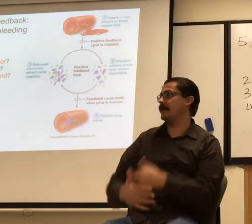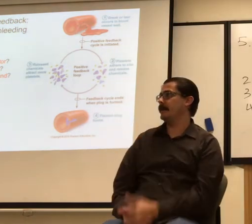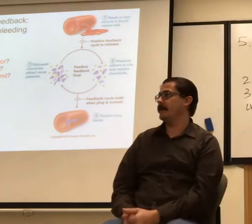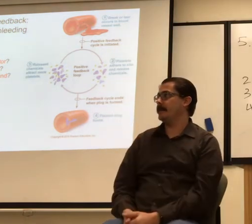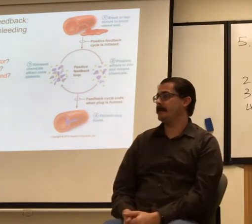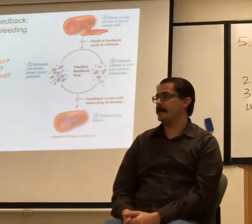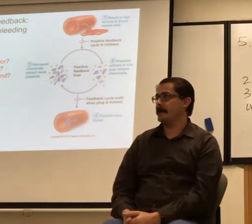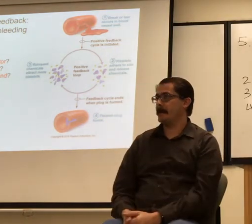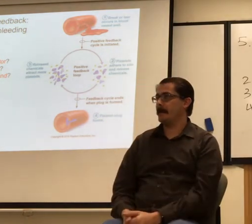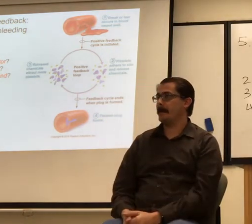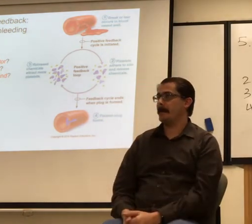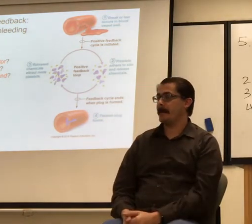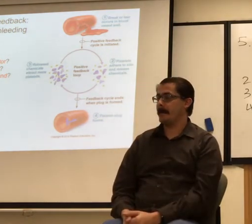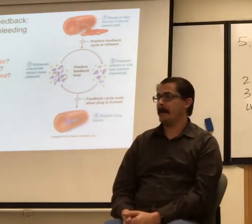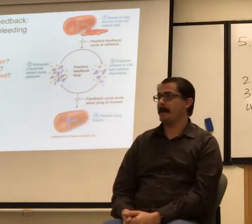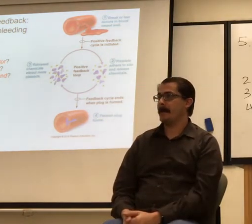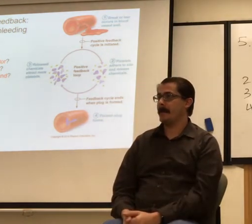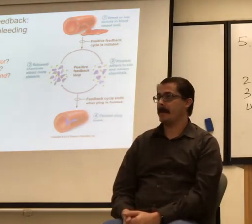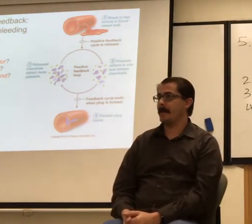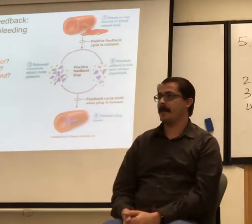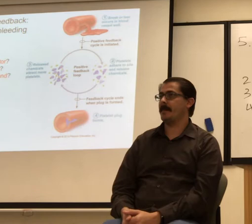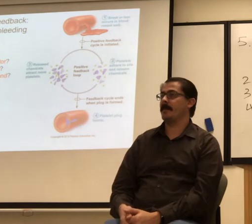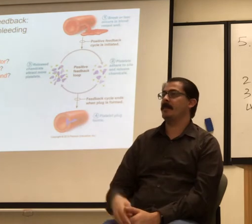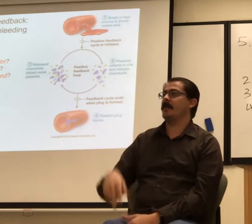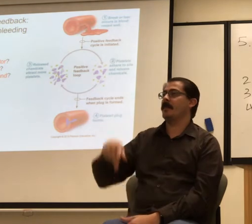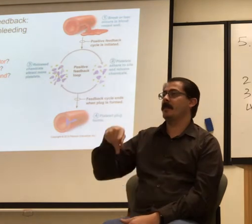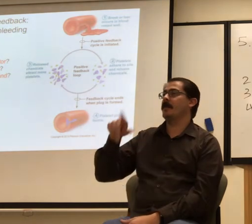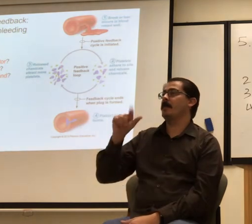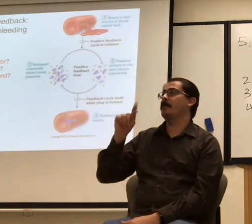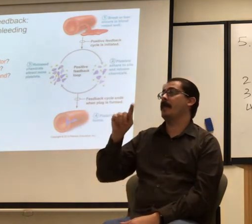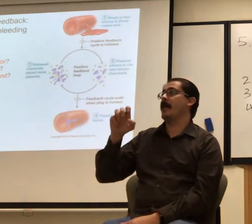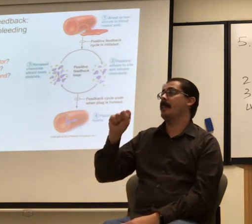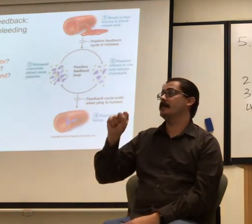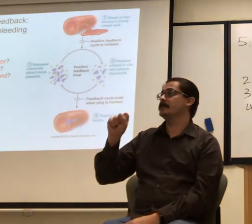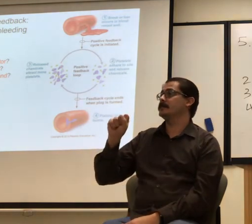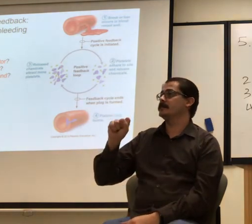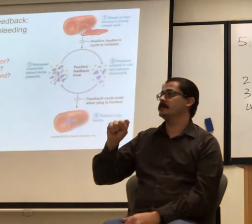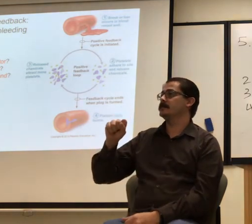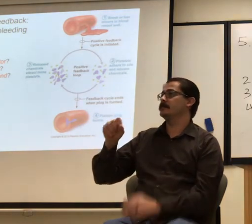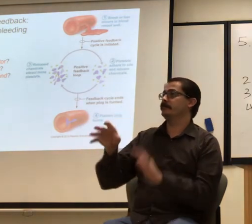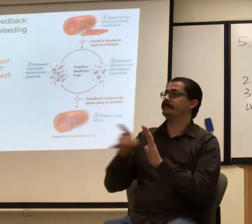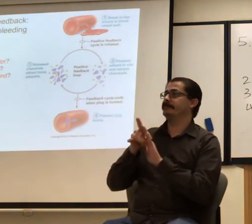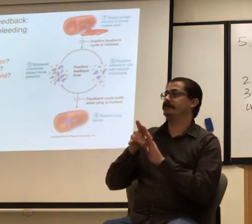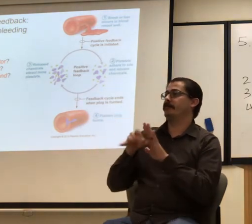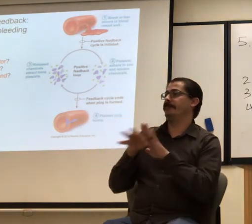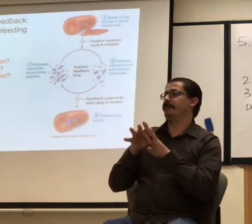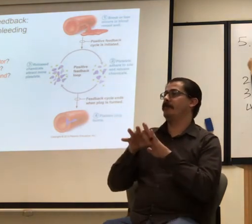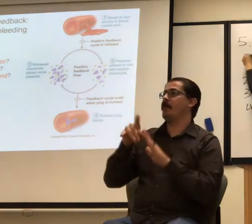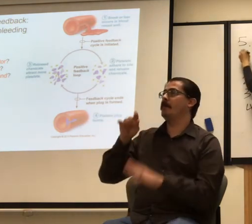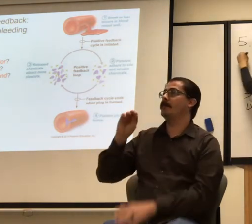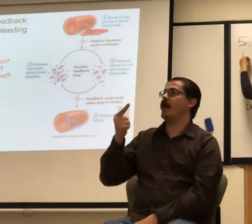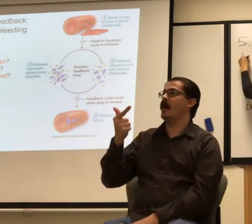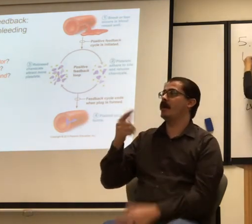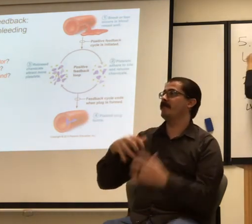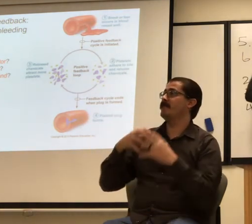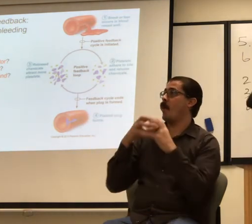Platelet plug forms. So I guess the response of this positive feedback loop